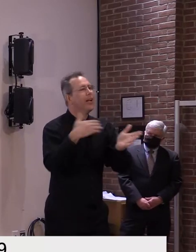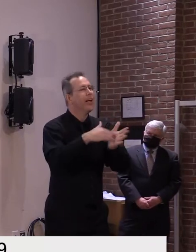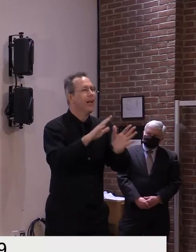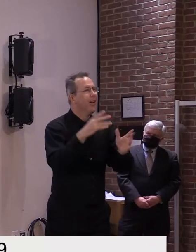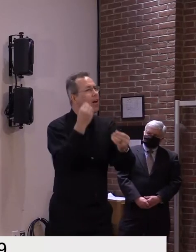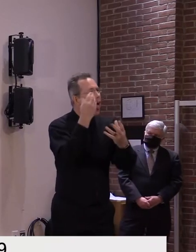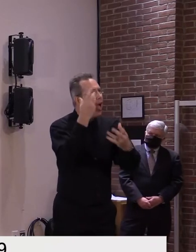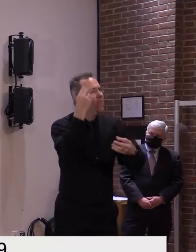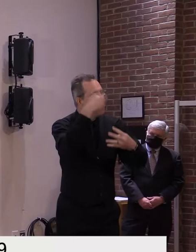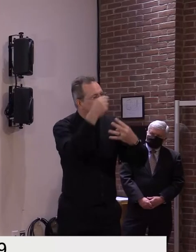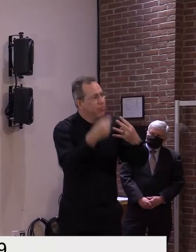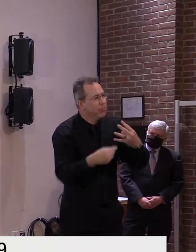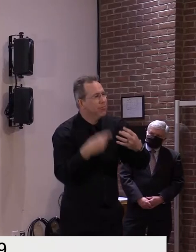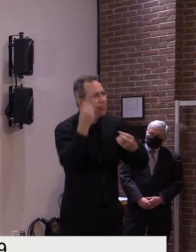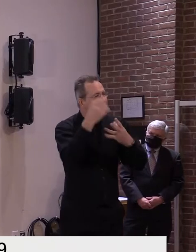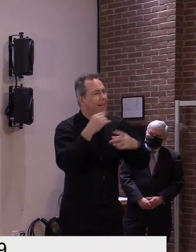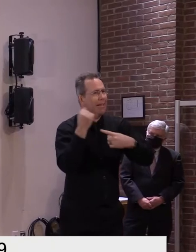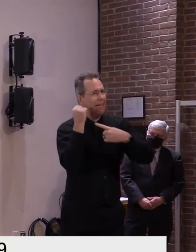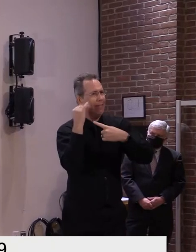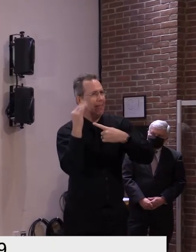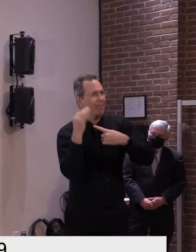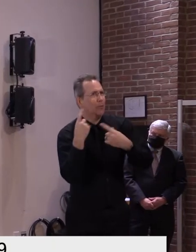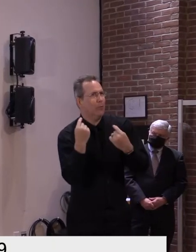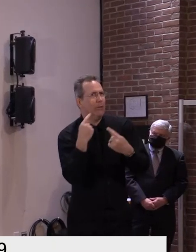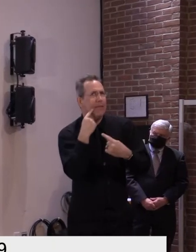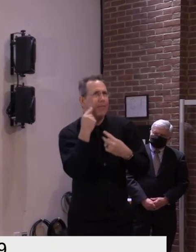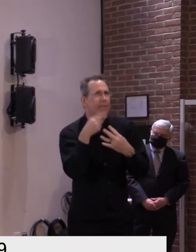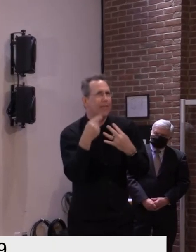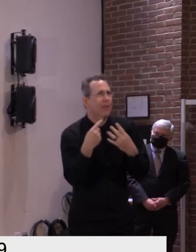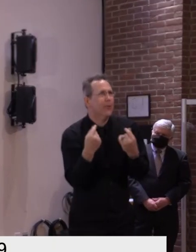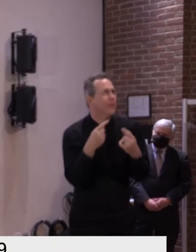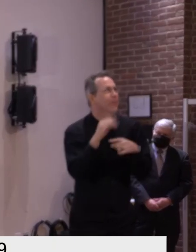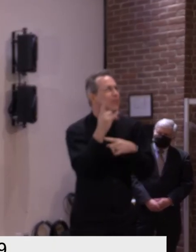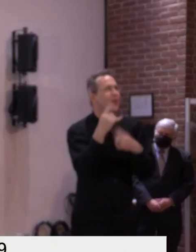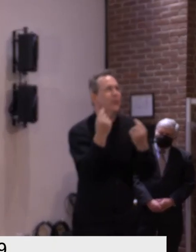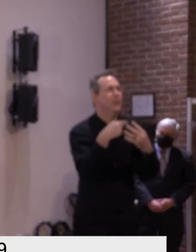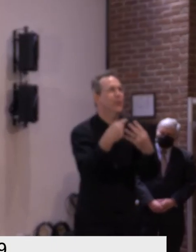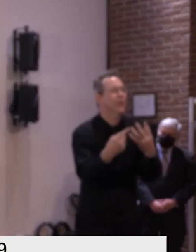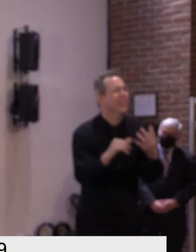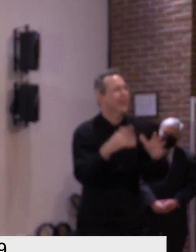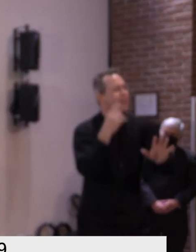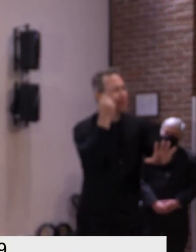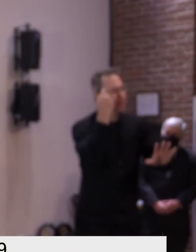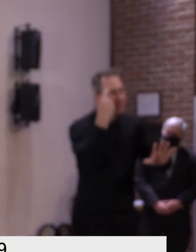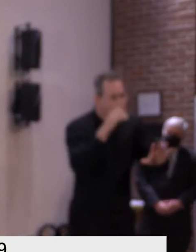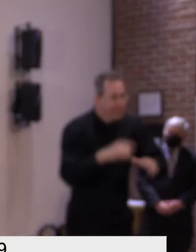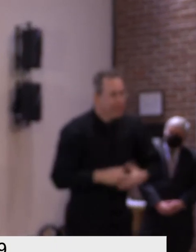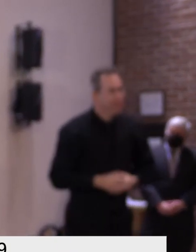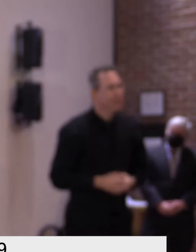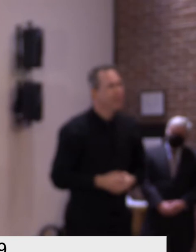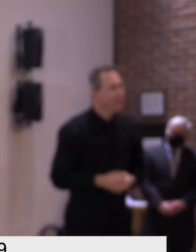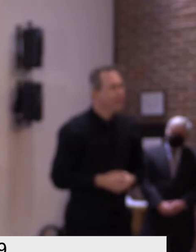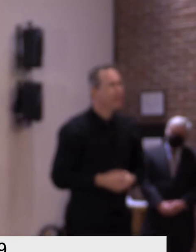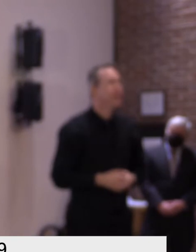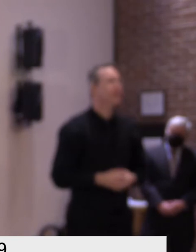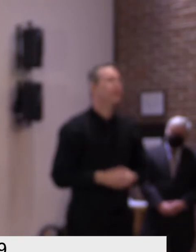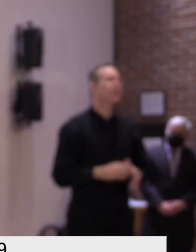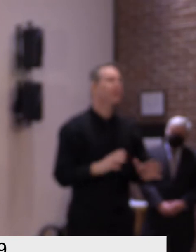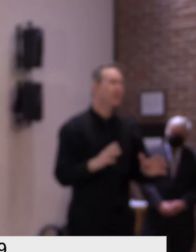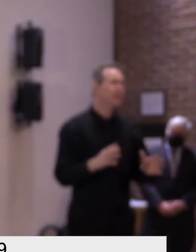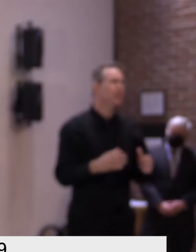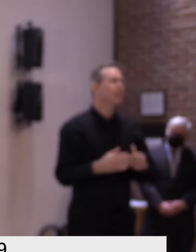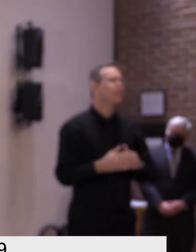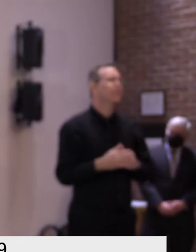ifs, but I from my standpoint, it's almost like we're back to where we were